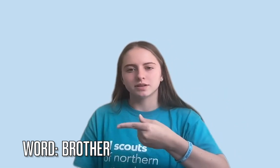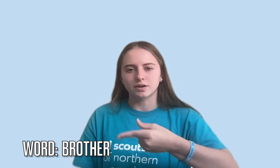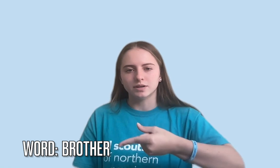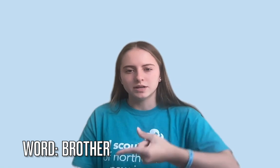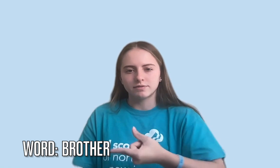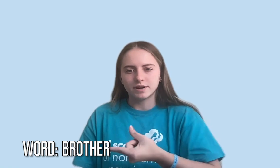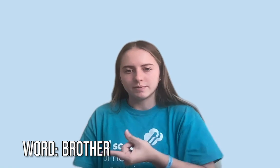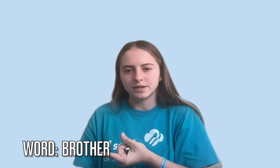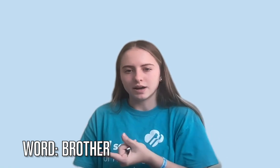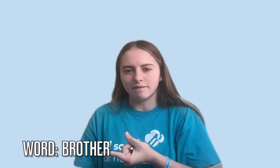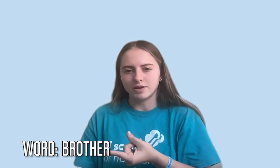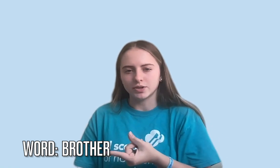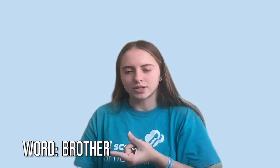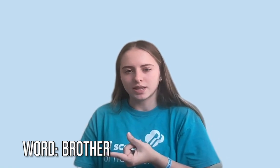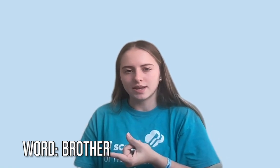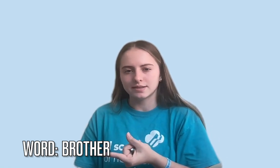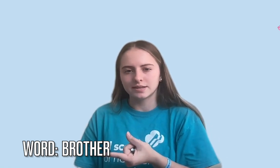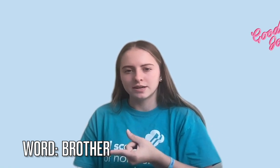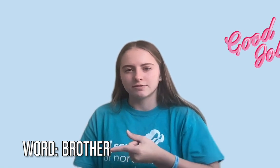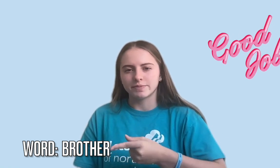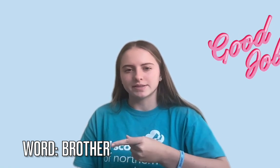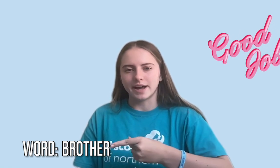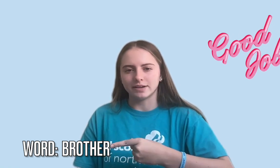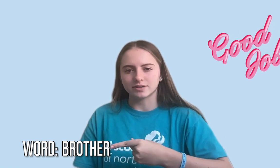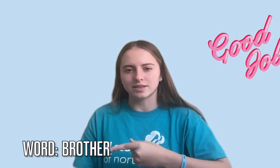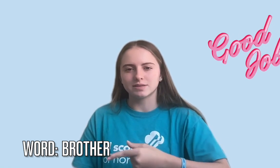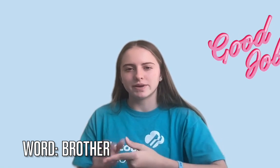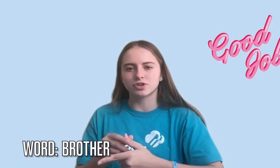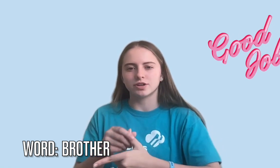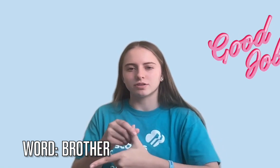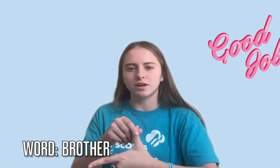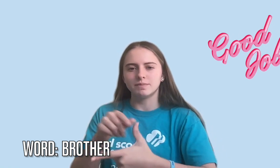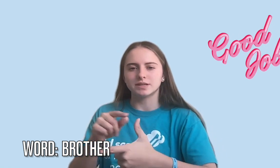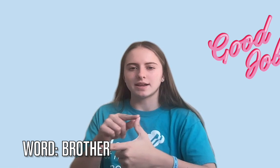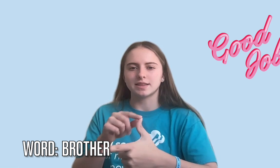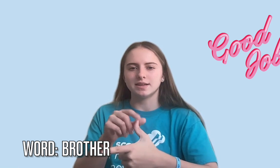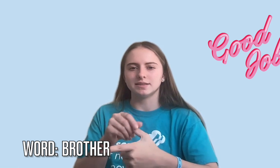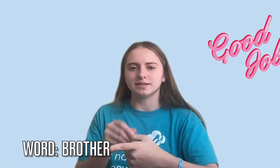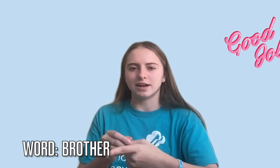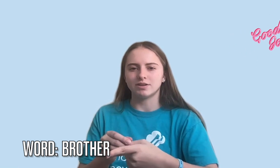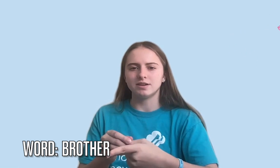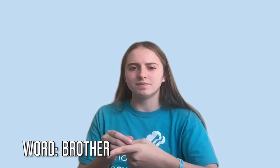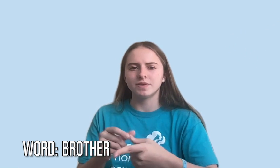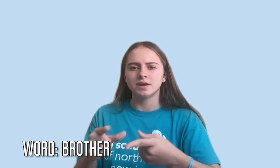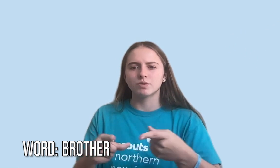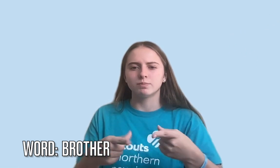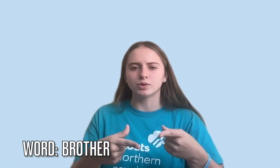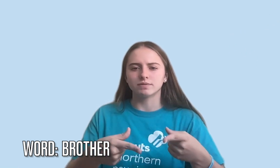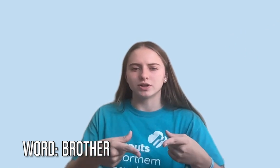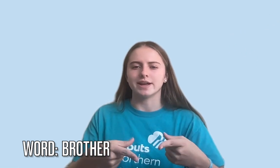So from the top view, it looks like this. From the side, it looks like this. Make sure your thumb is not like this, it's down here with both of your hands.